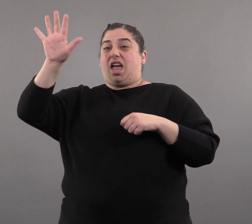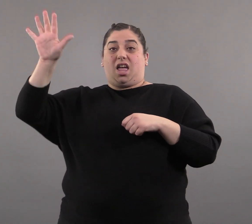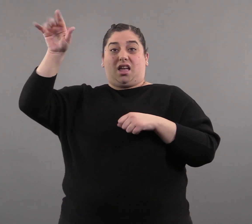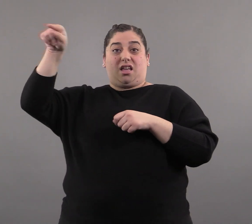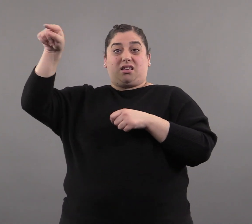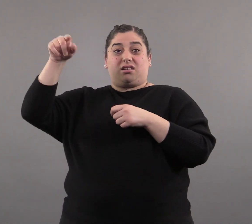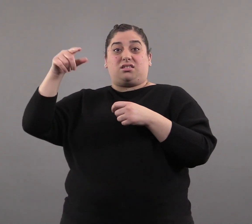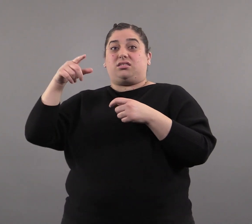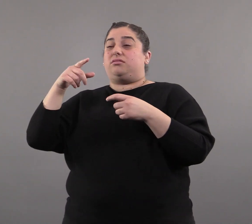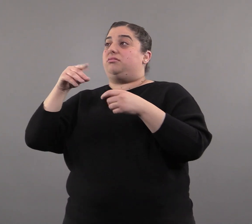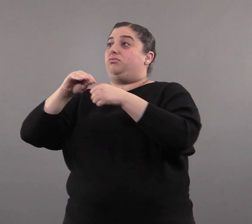Yes, sir.